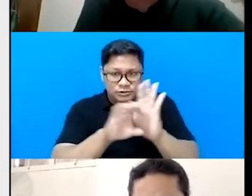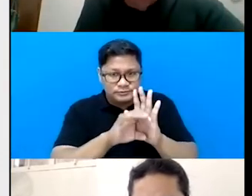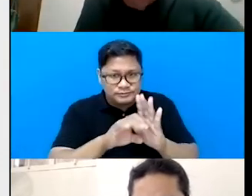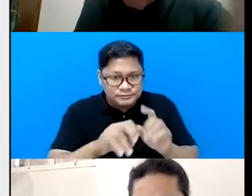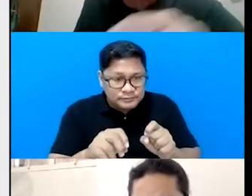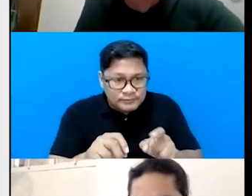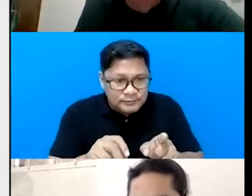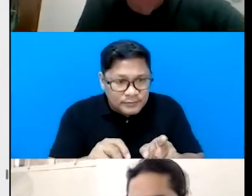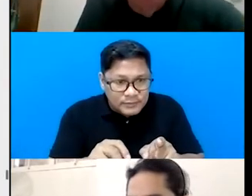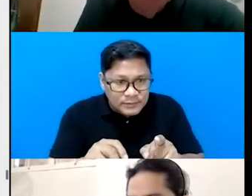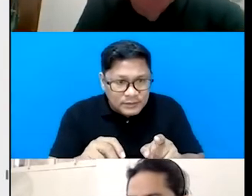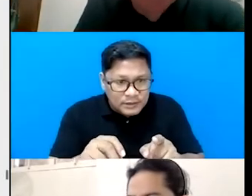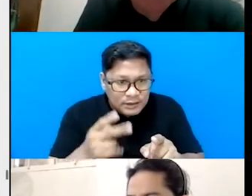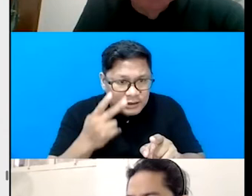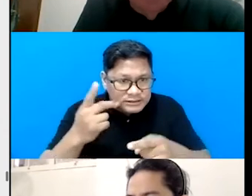Let me see the sign.